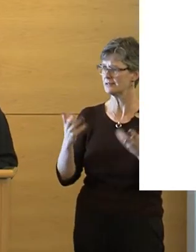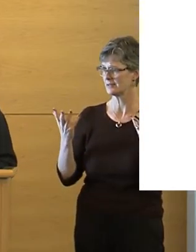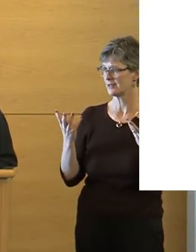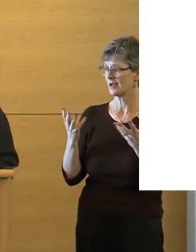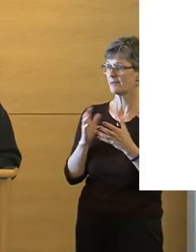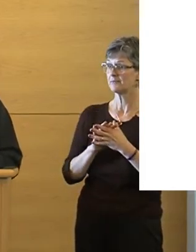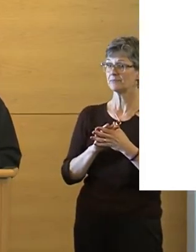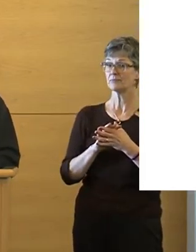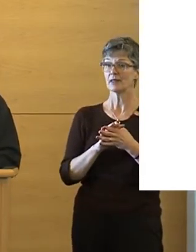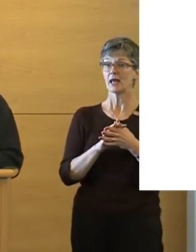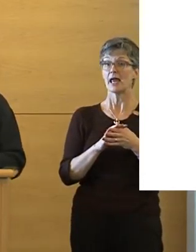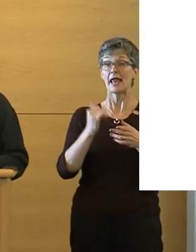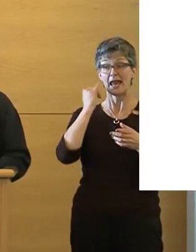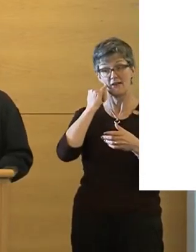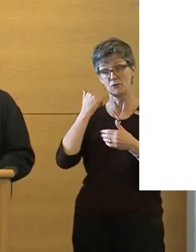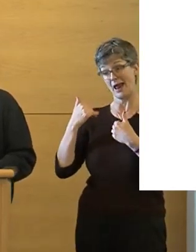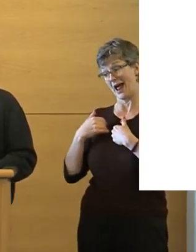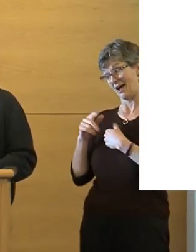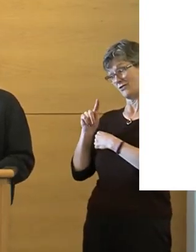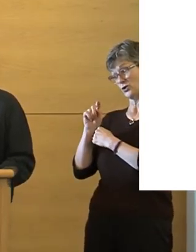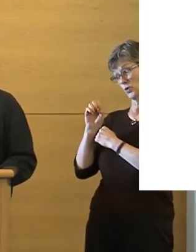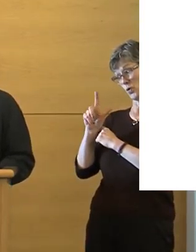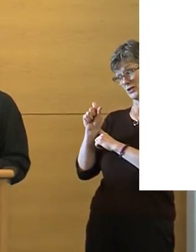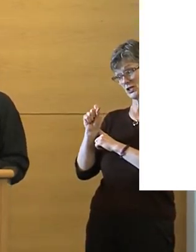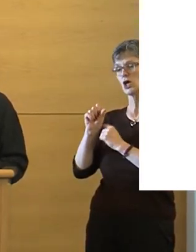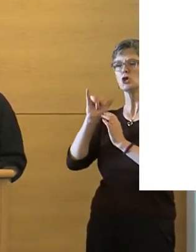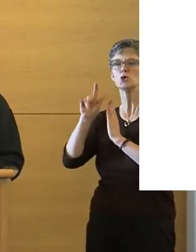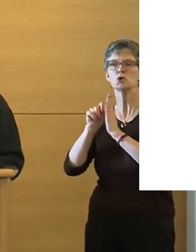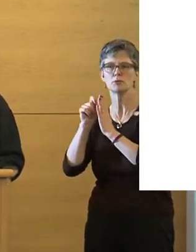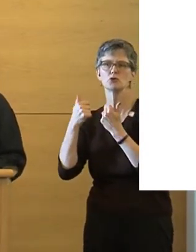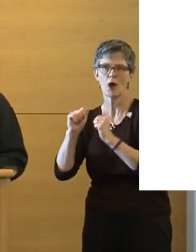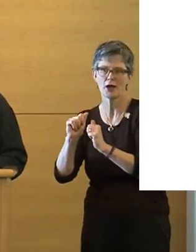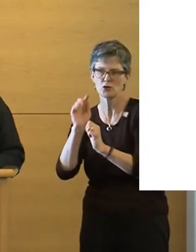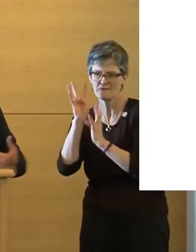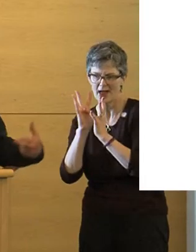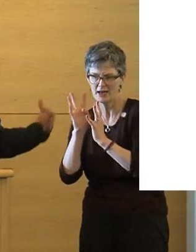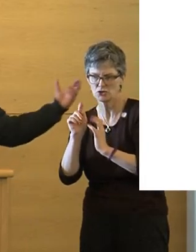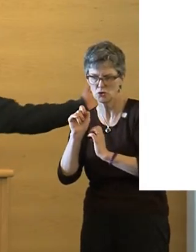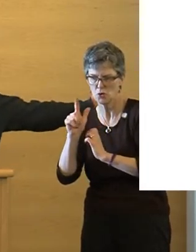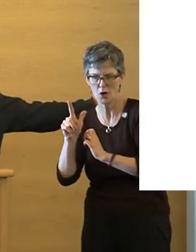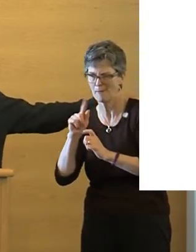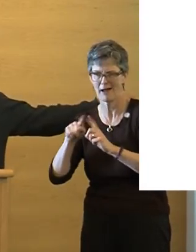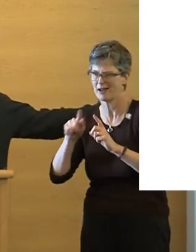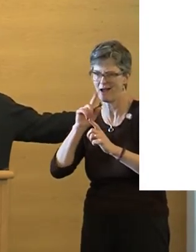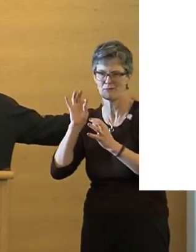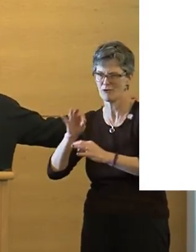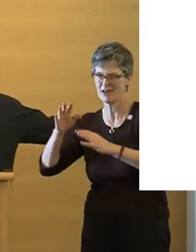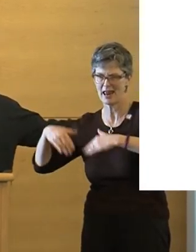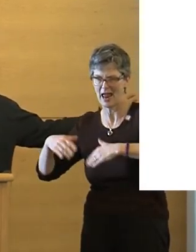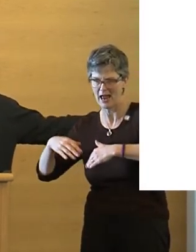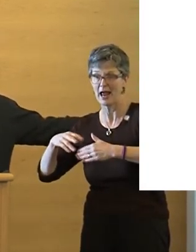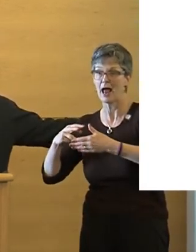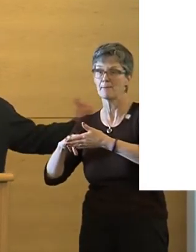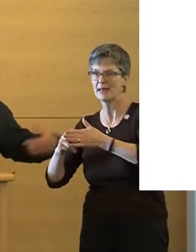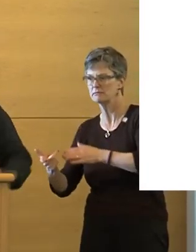the browsers, HTML5 video, YouTube supports captions, Vimeo supports captions now. How do we get